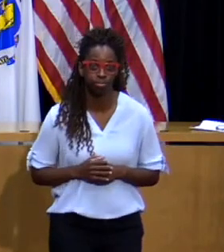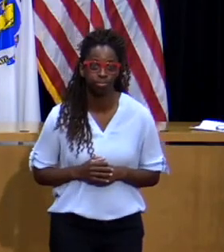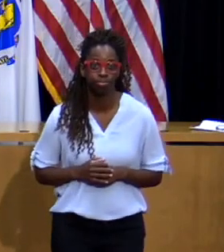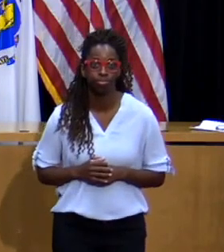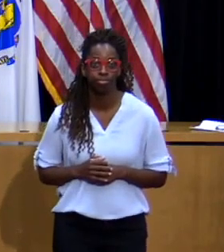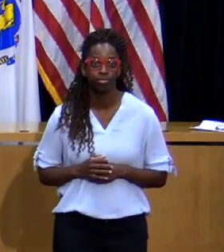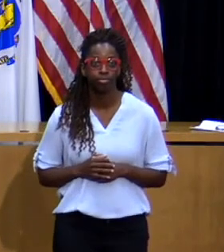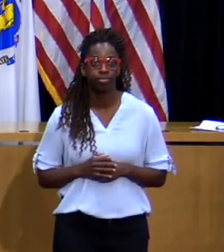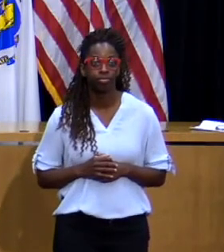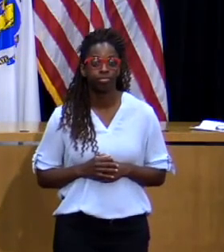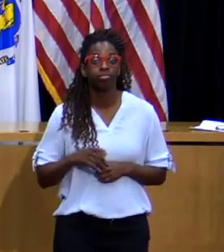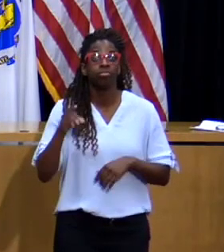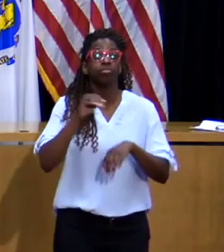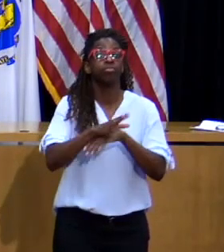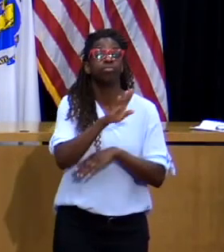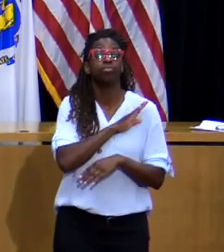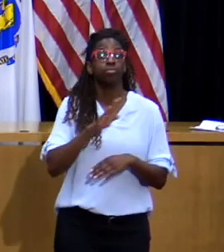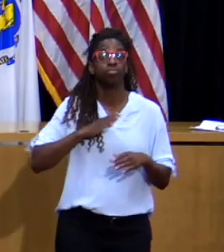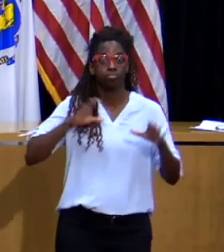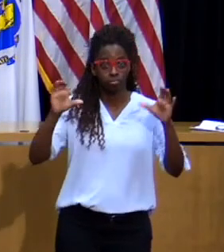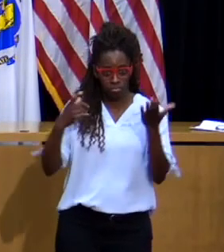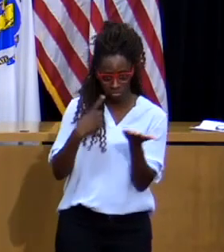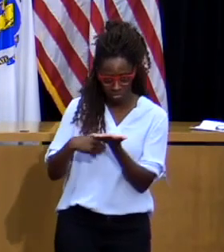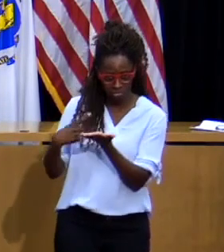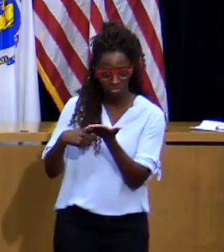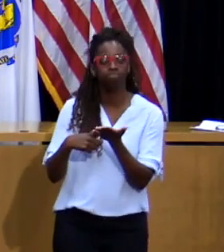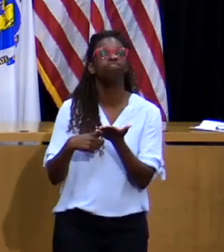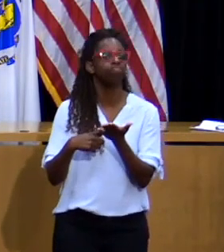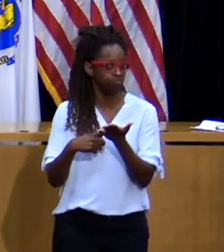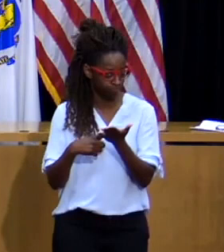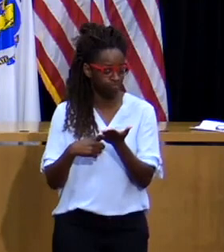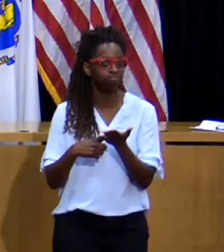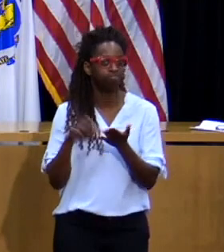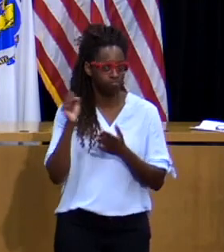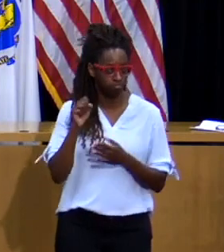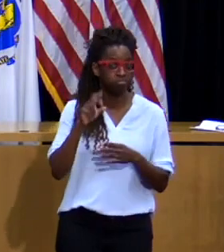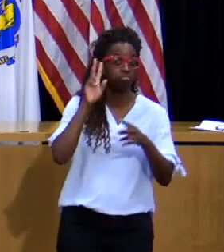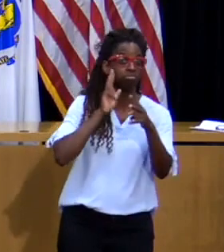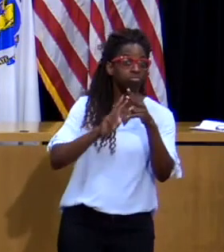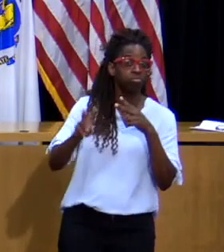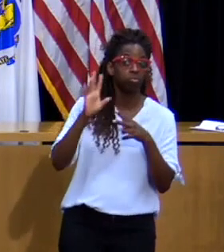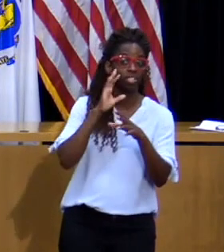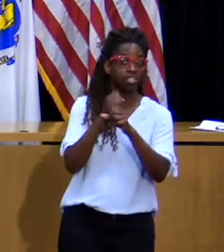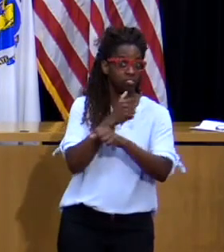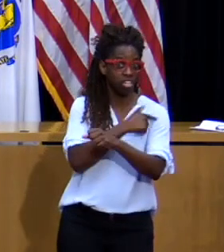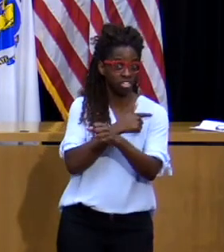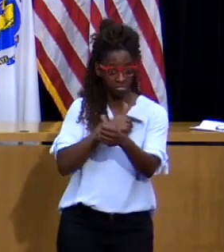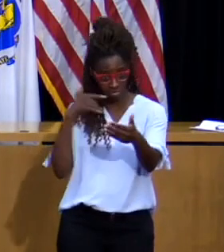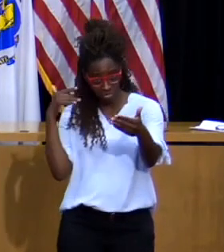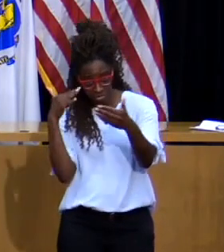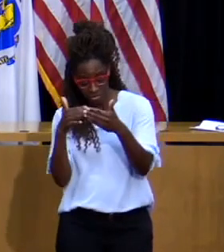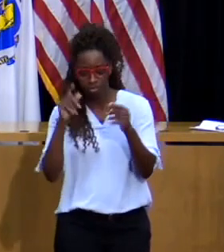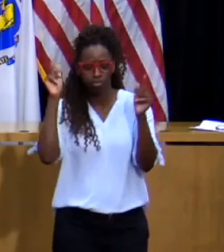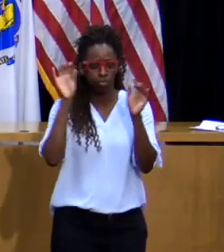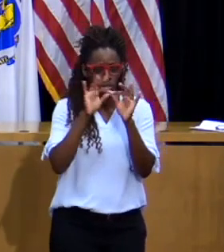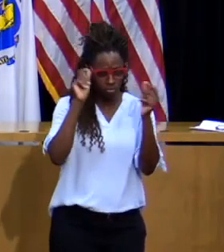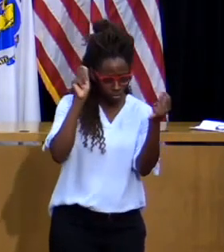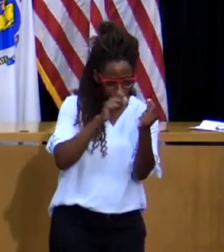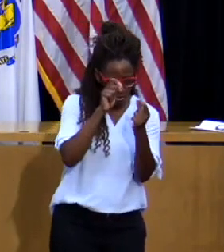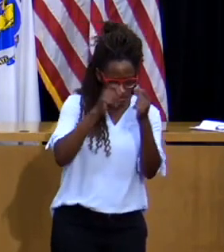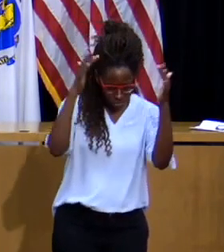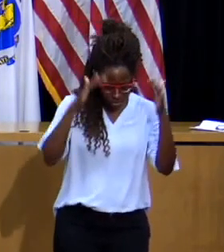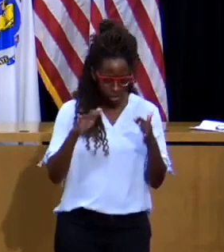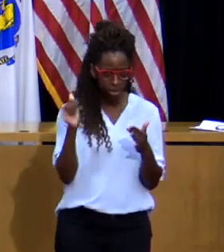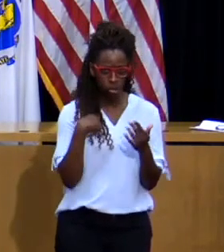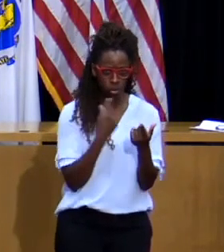group discussed the anticipated vaccinations, we spent a lot of time talking in detail about how we